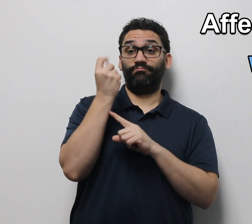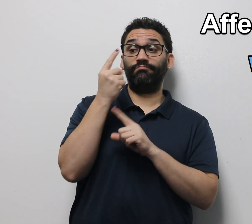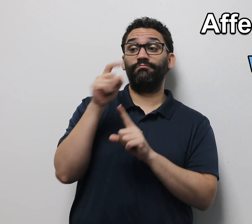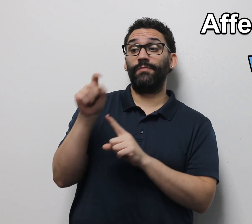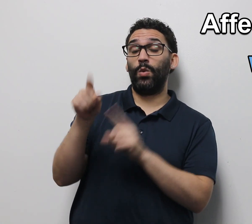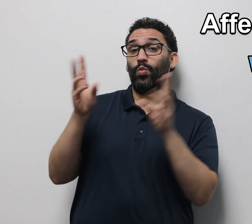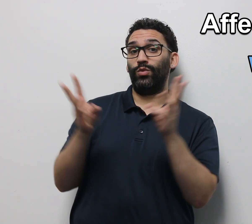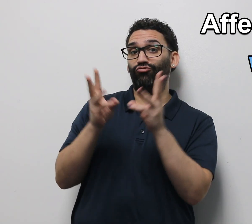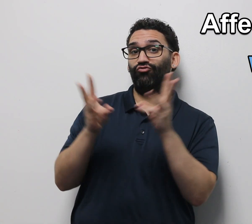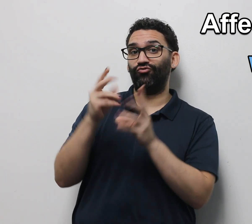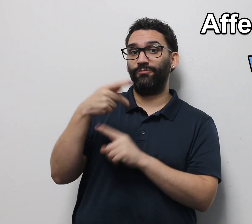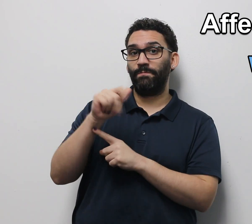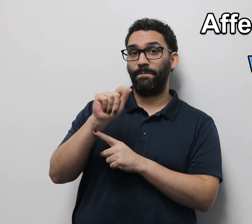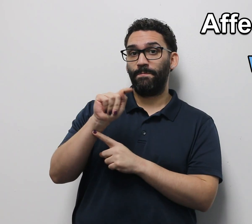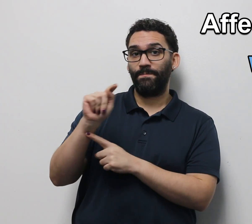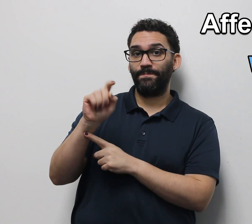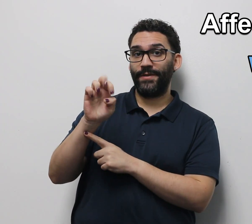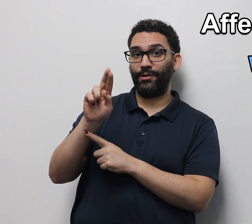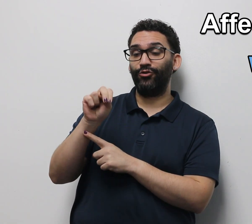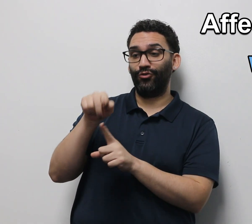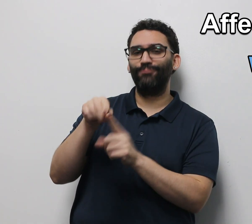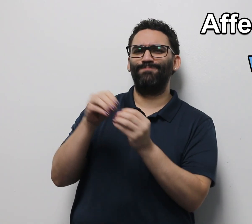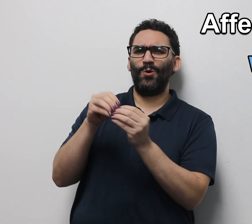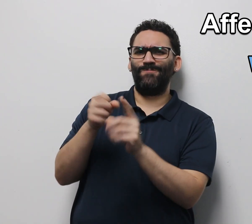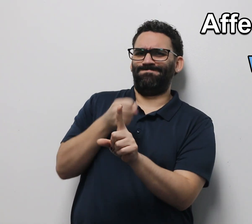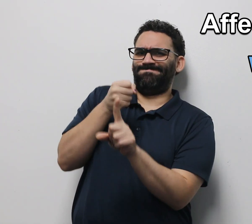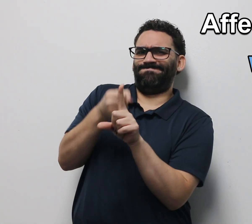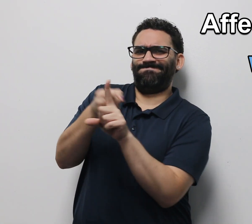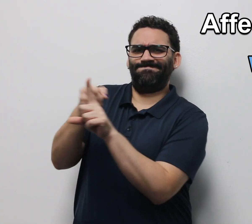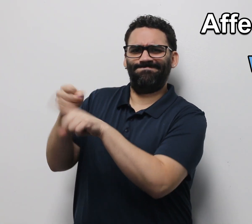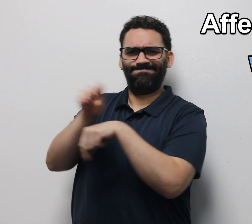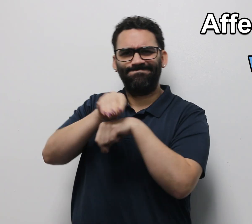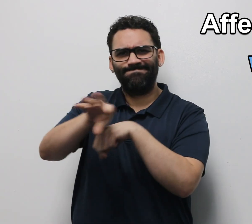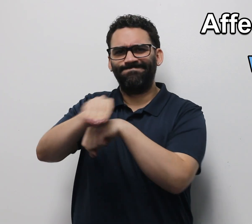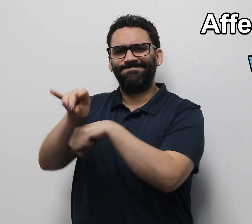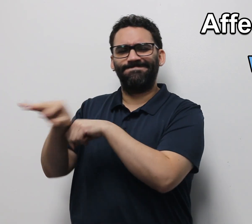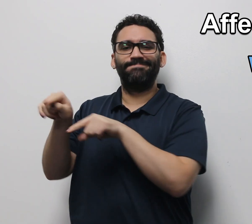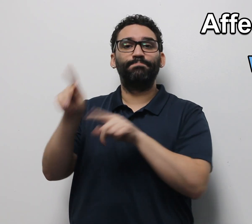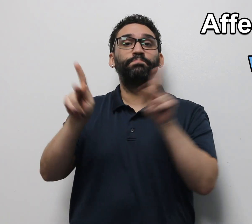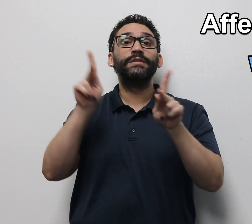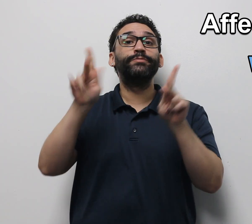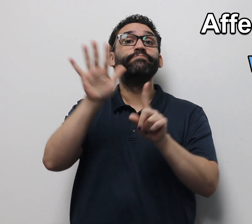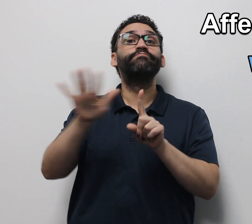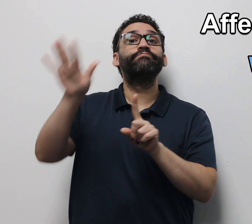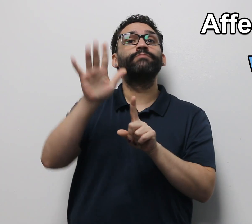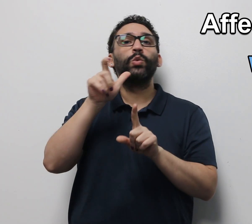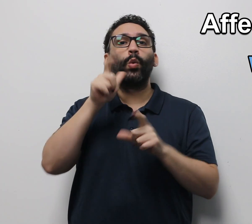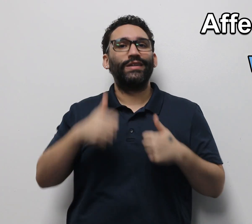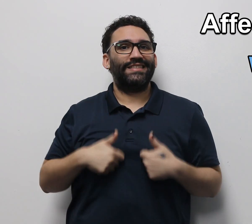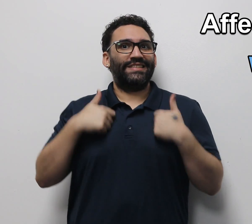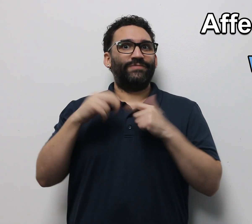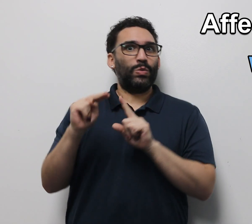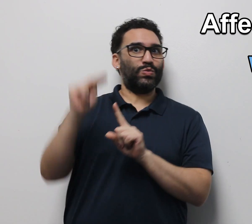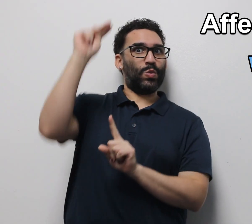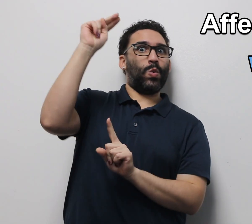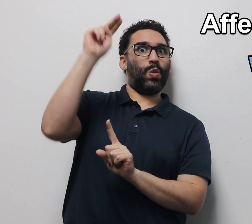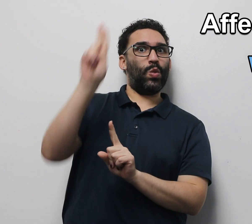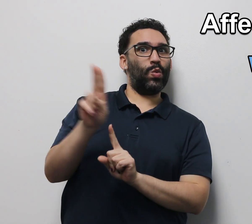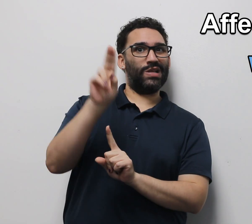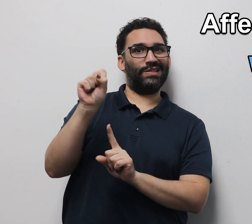Individuals who live in the north are also more likely to experience winter depression. Those who live in Canada, Alaska, or in